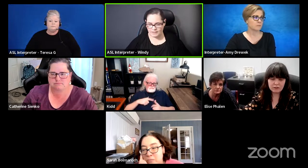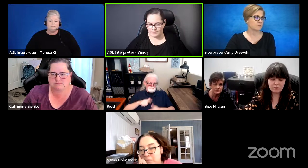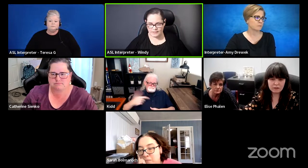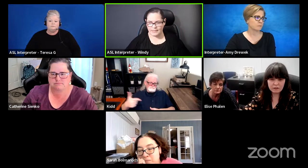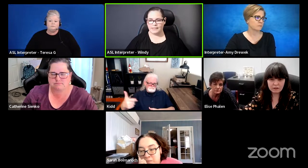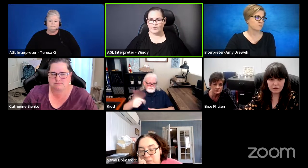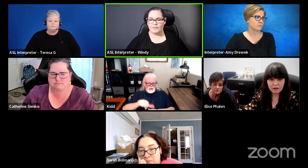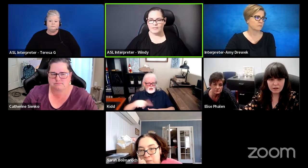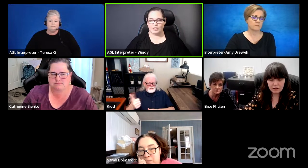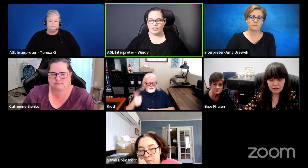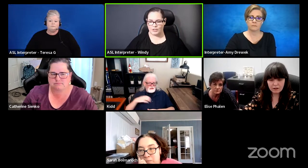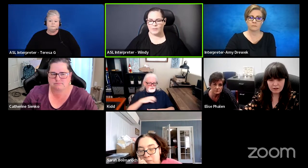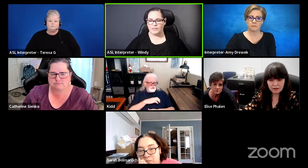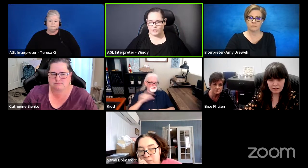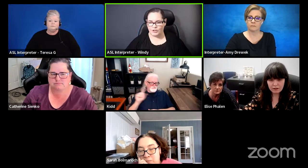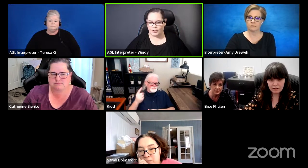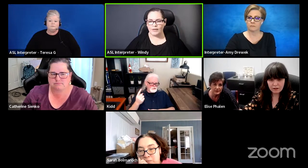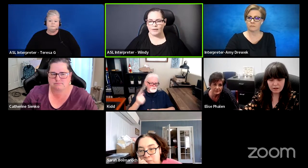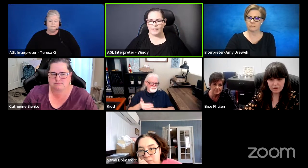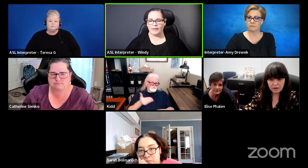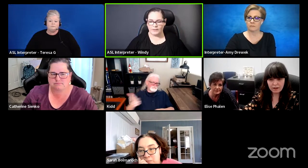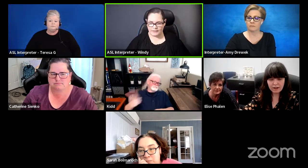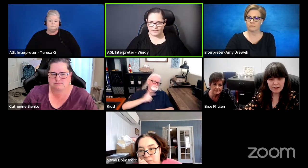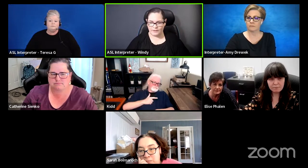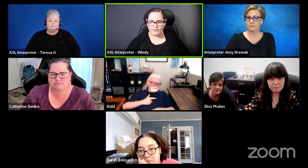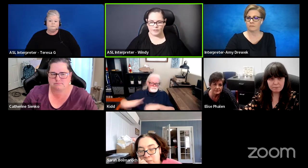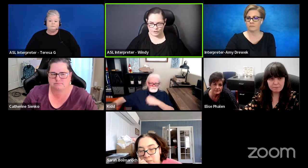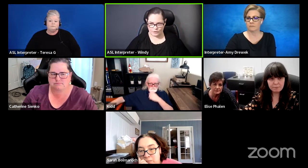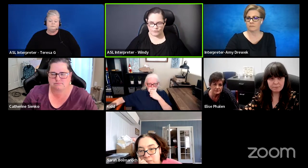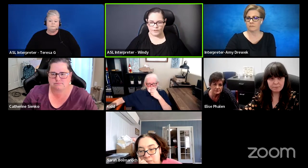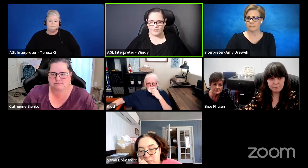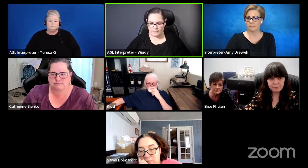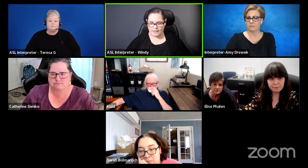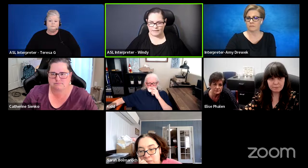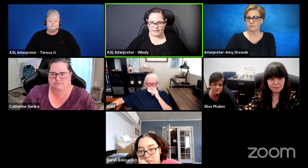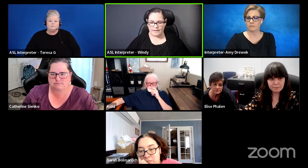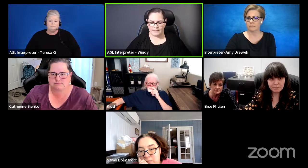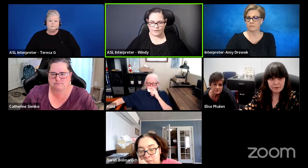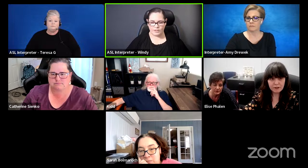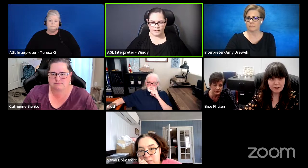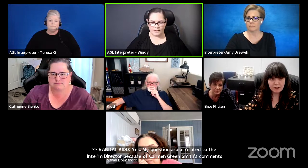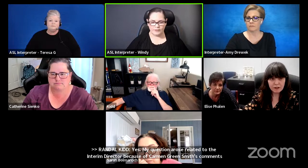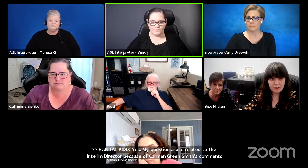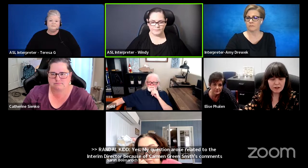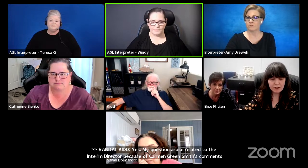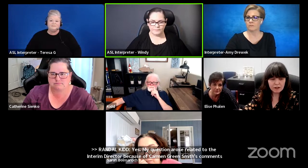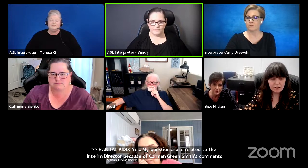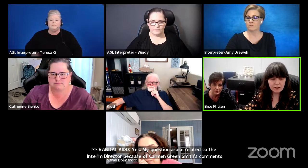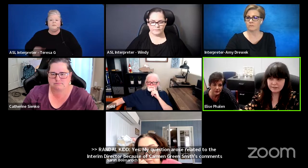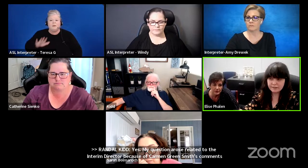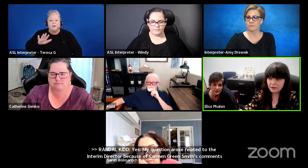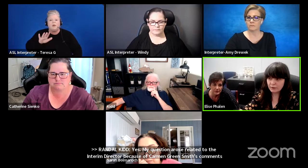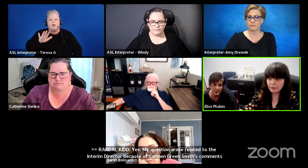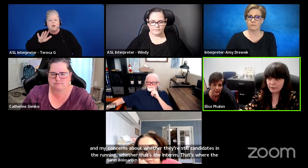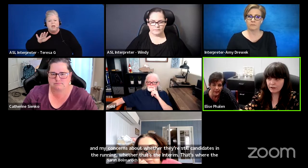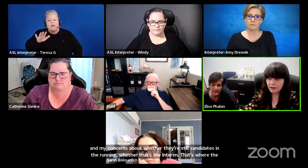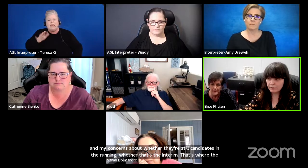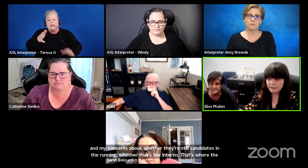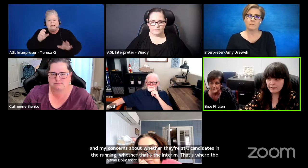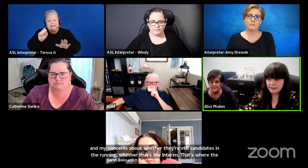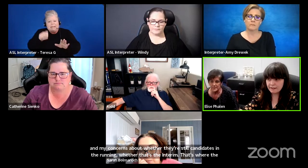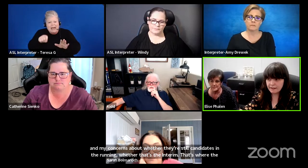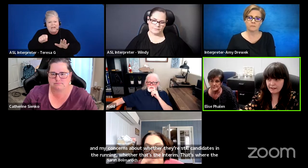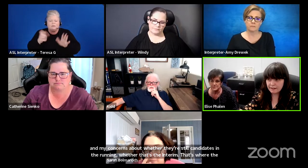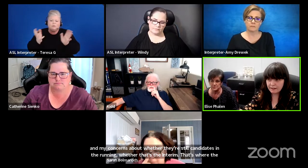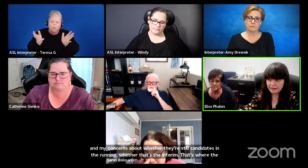than happy to discuss it in open session. I just wasn't sure, but I will let the other commissioners go first and then ask that question. Yeah, so I